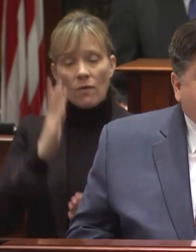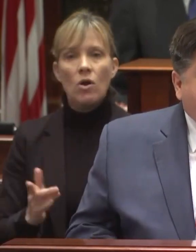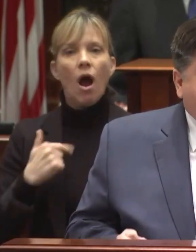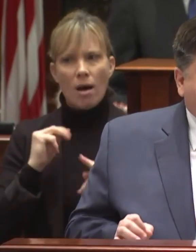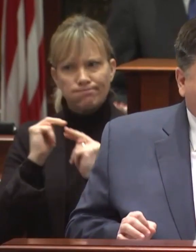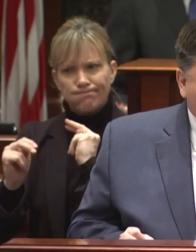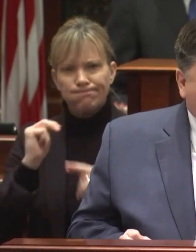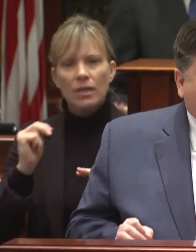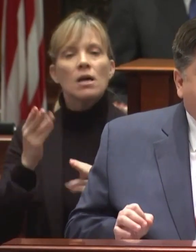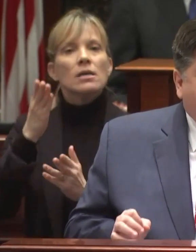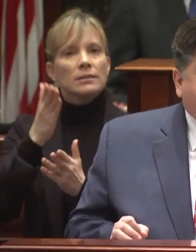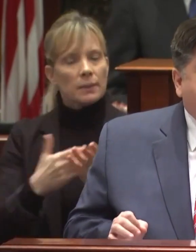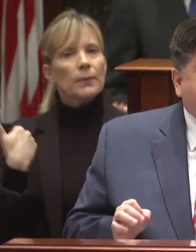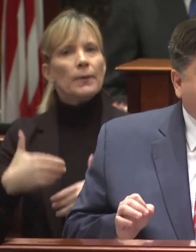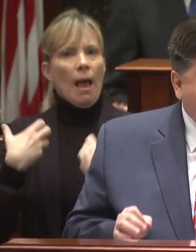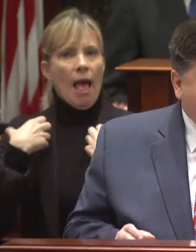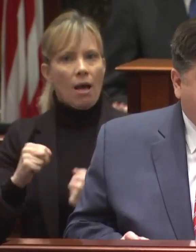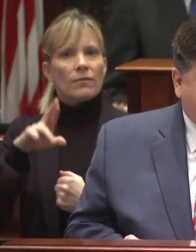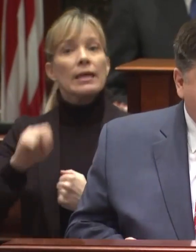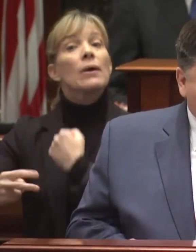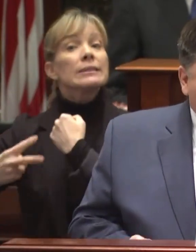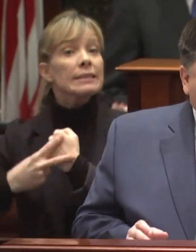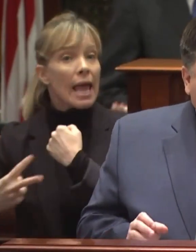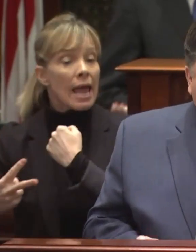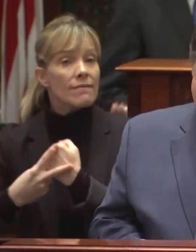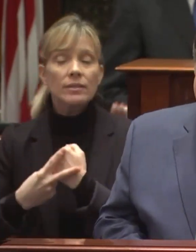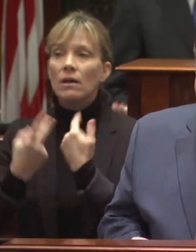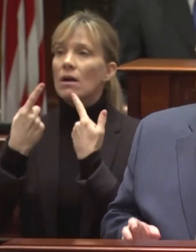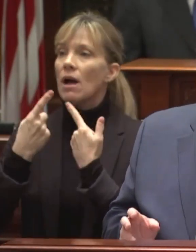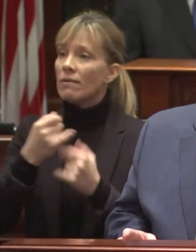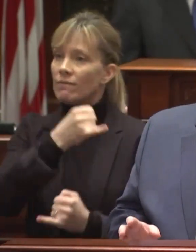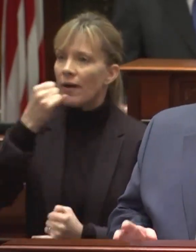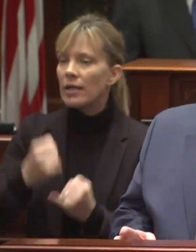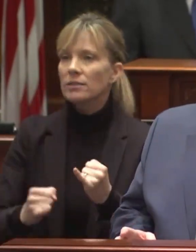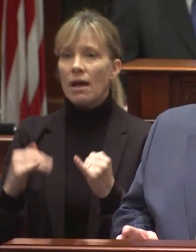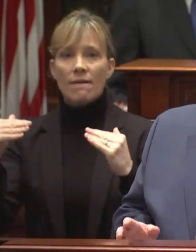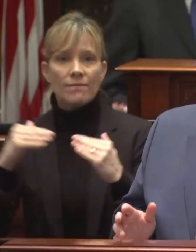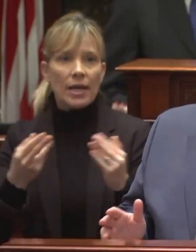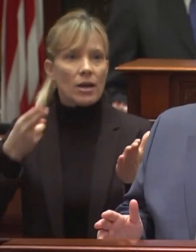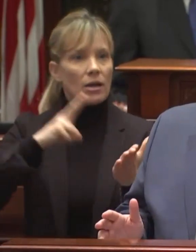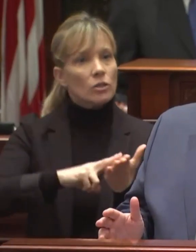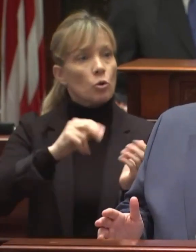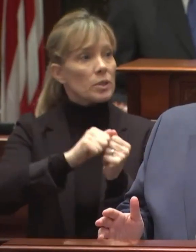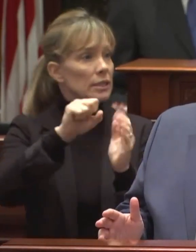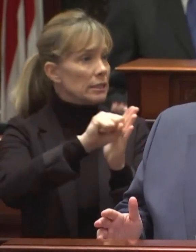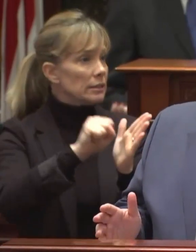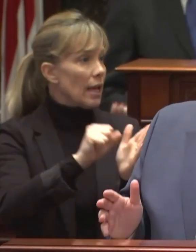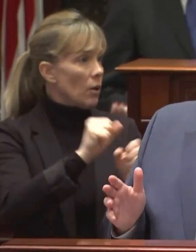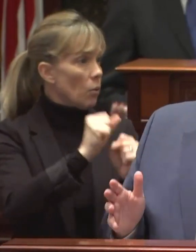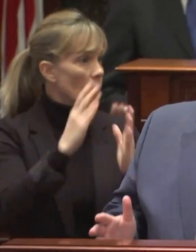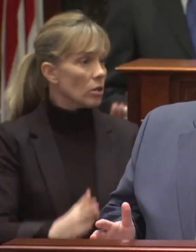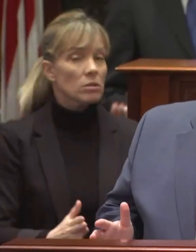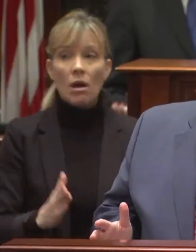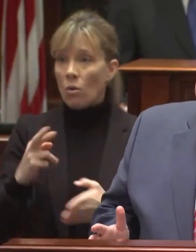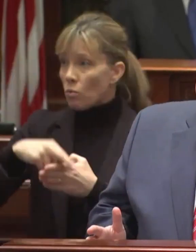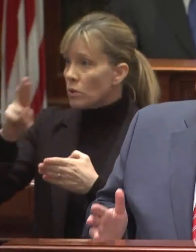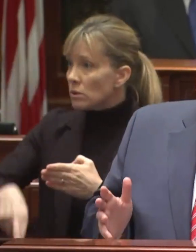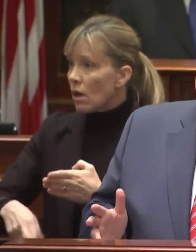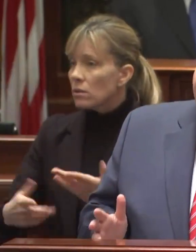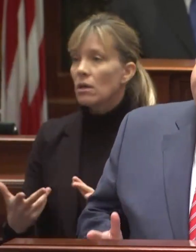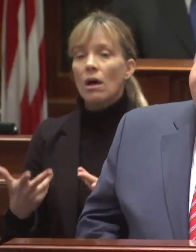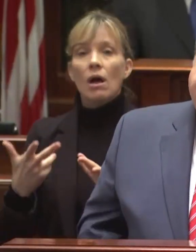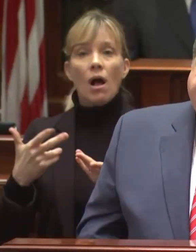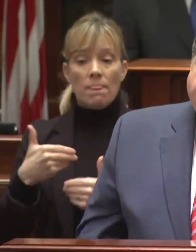I negotiated substantial health care savings and finalized fair contracts with state workers. As a result,